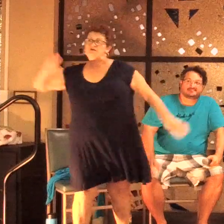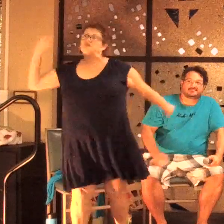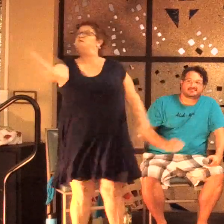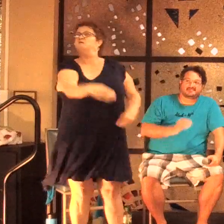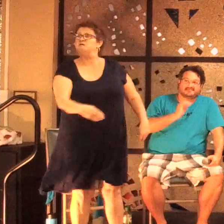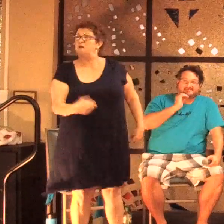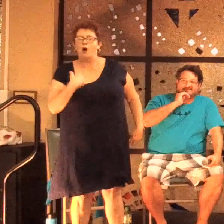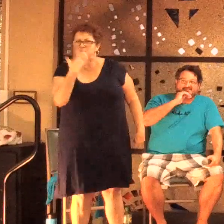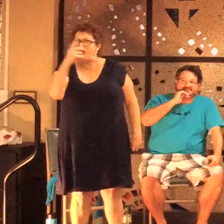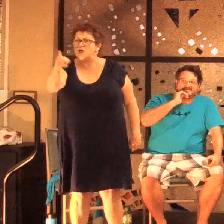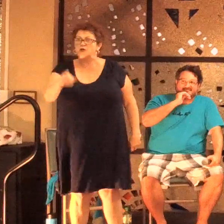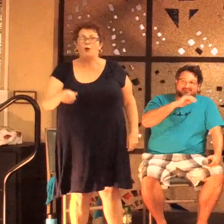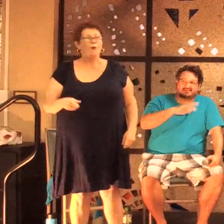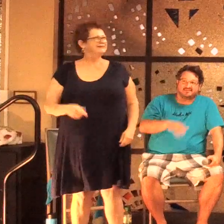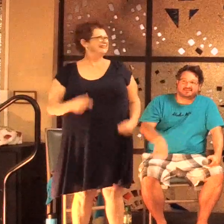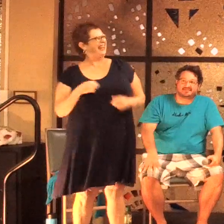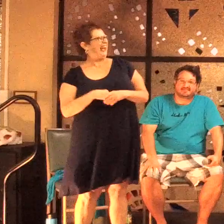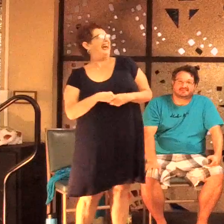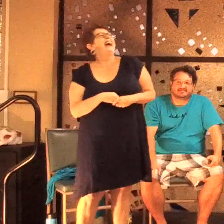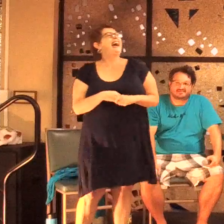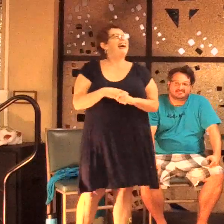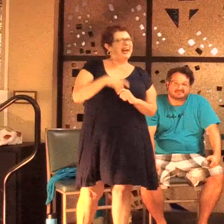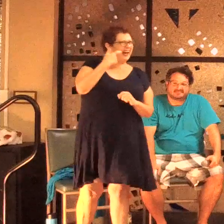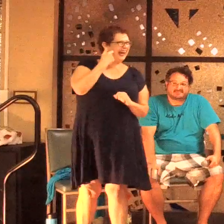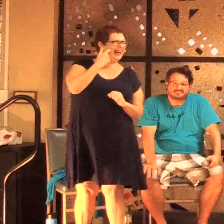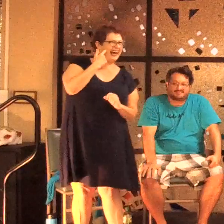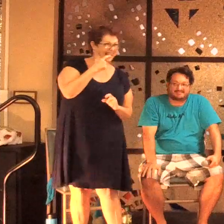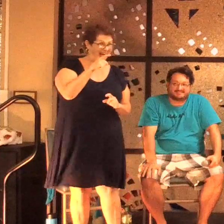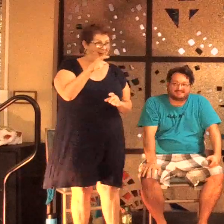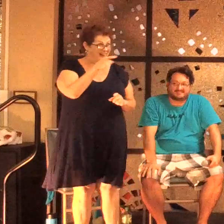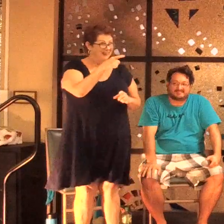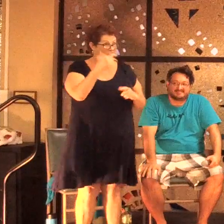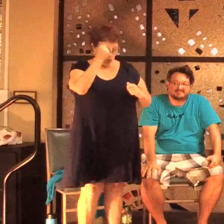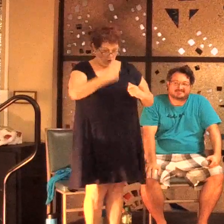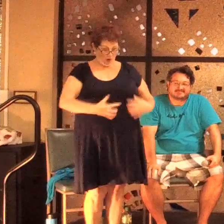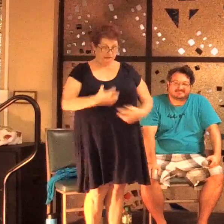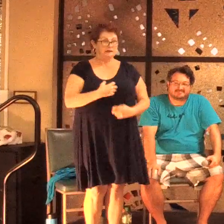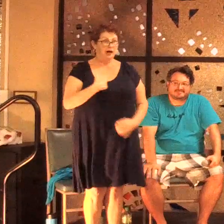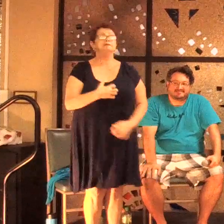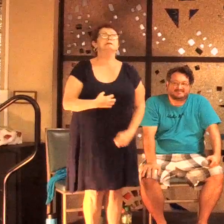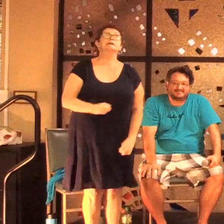My sister was so angry, she's like, I was mad, like, okay, hey, Susie, the